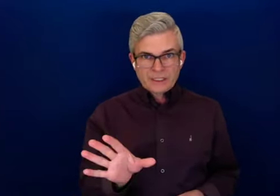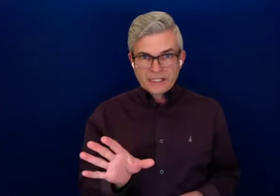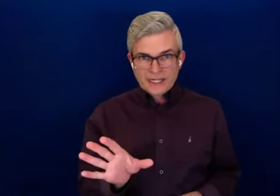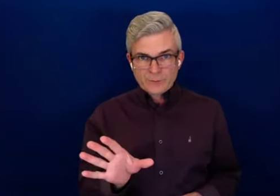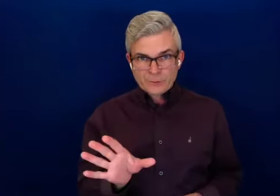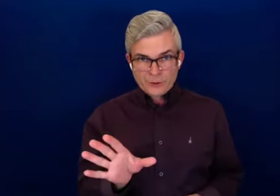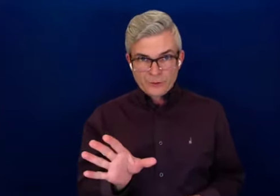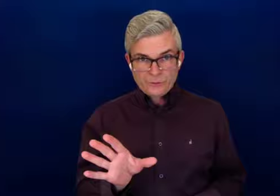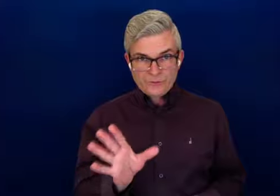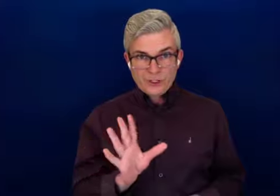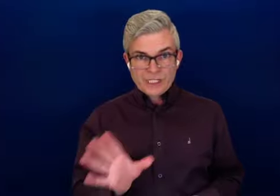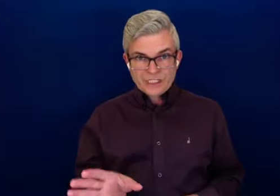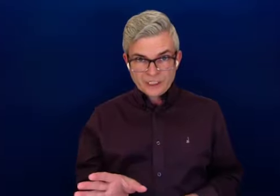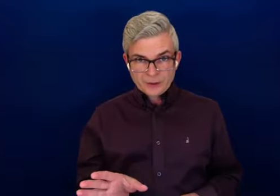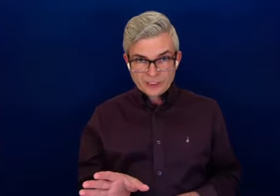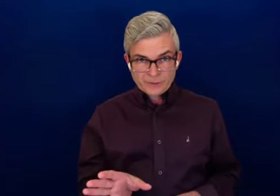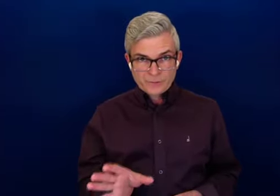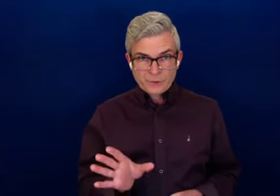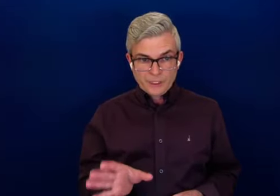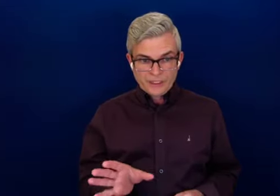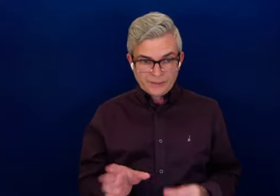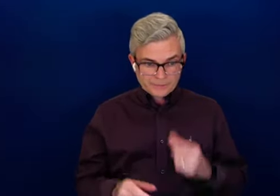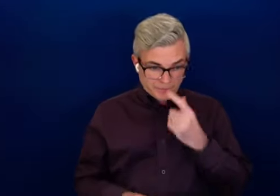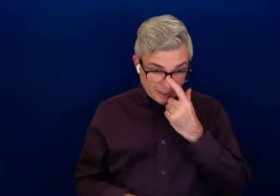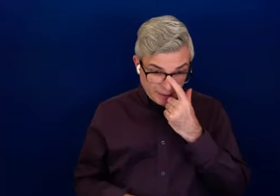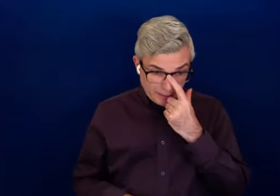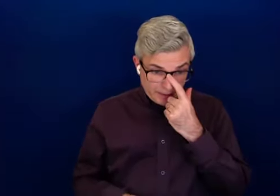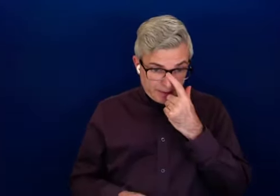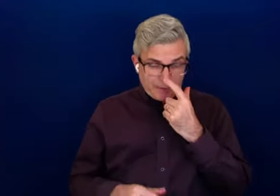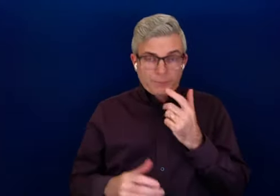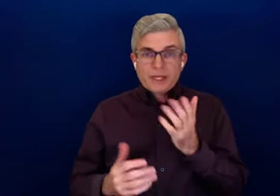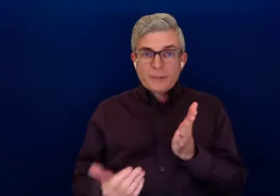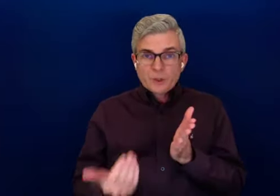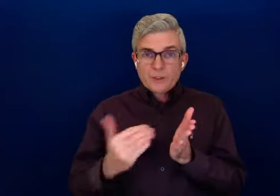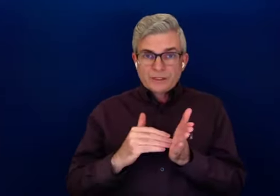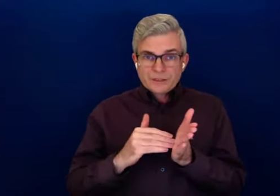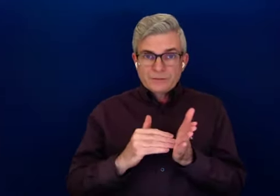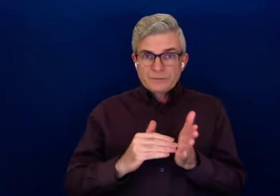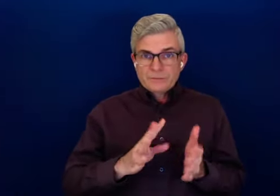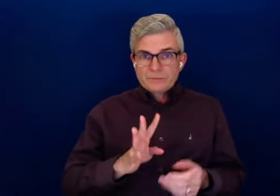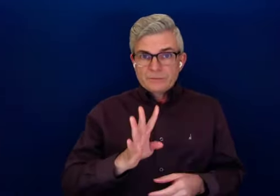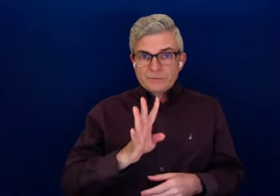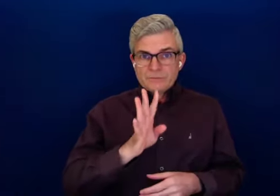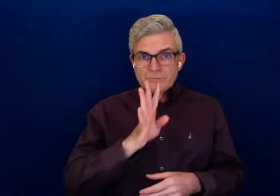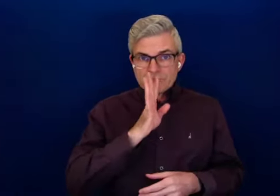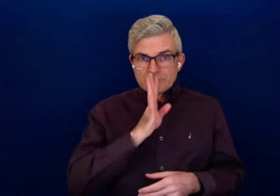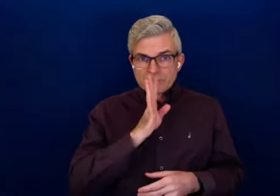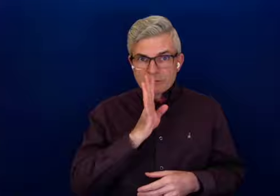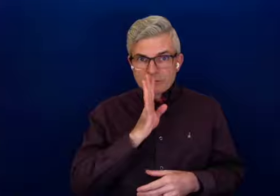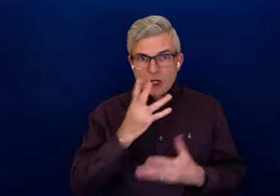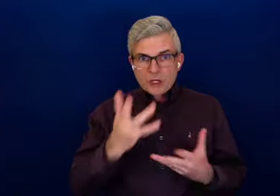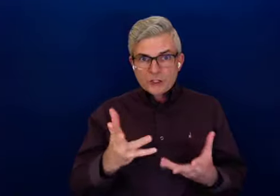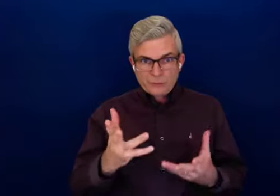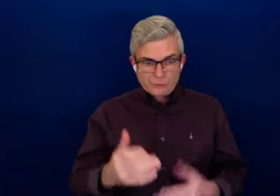spelled out for you very clearly if you read it. But I'm going to talk you through